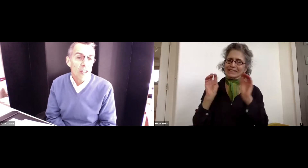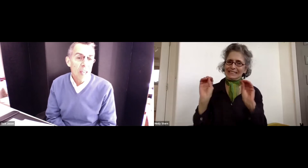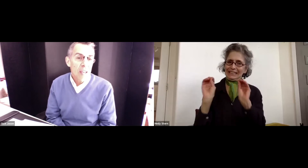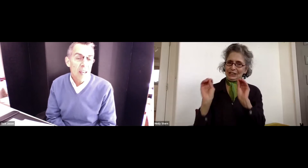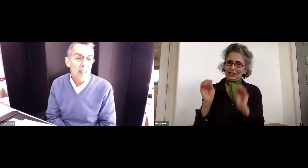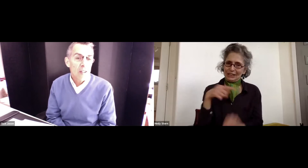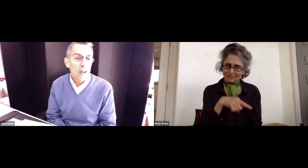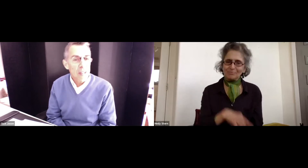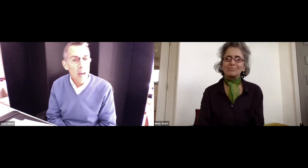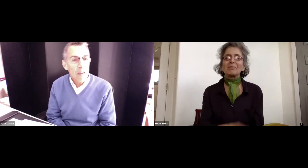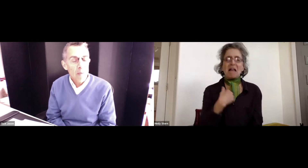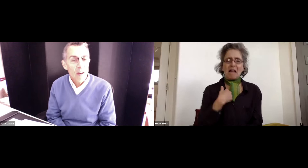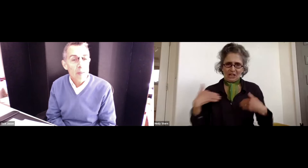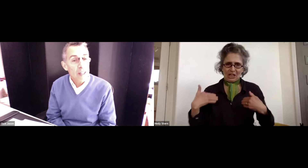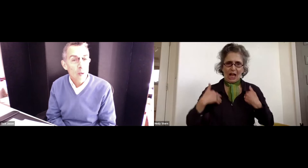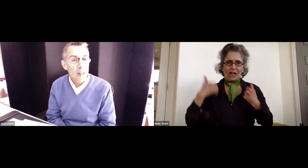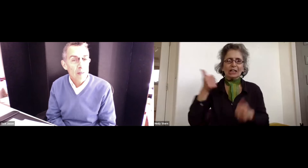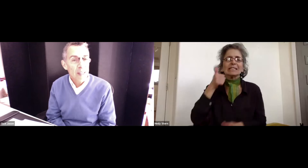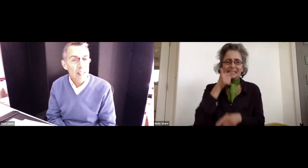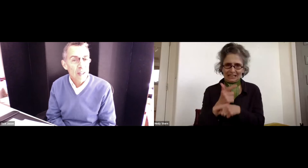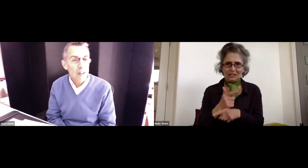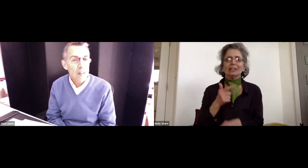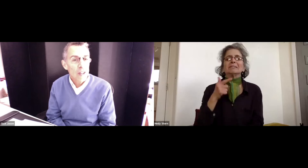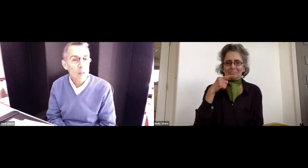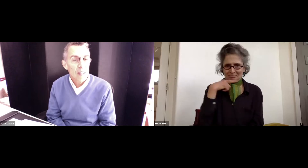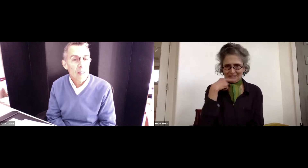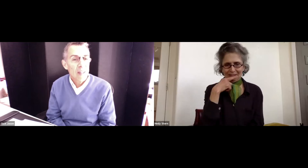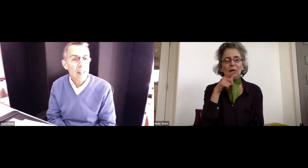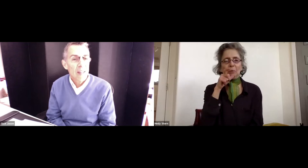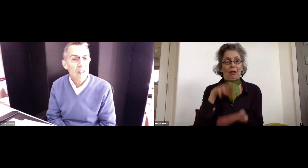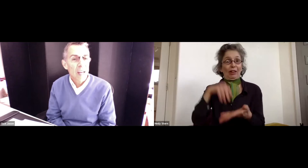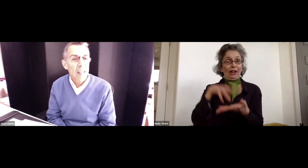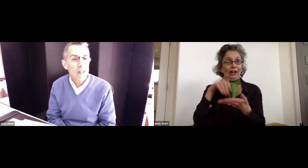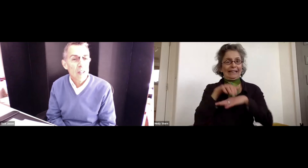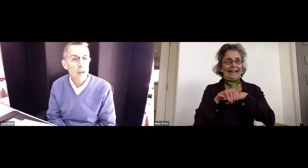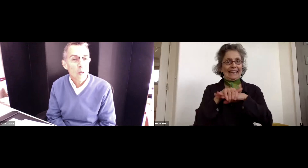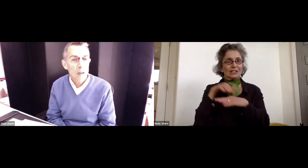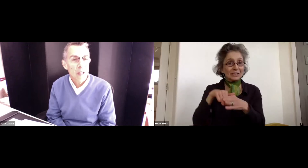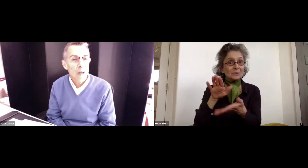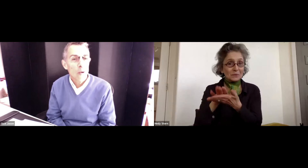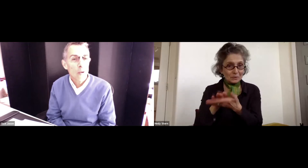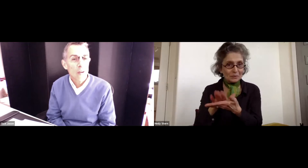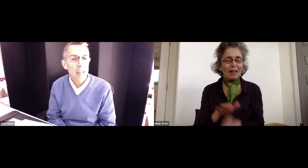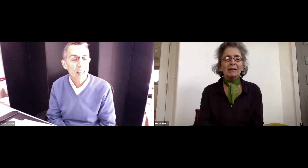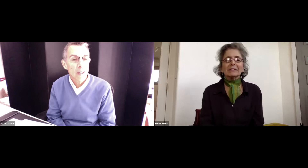she took her time getting married because she wanted to be a teacher. She had a younger sister who was hearing, who learned English in